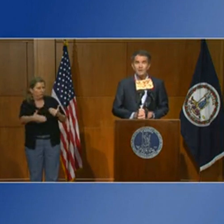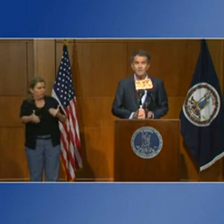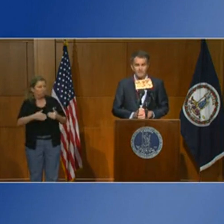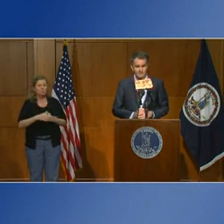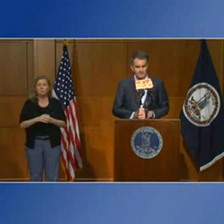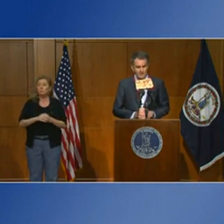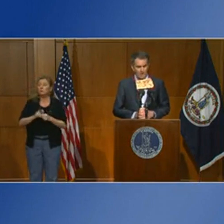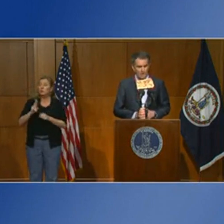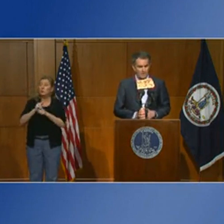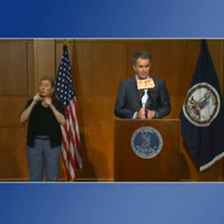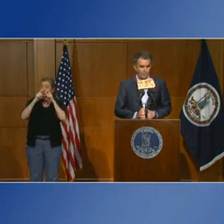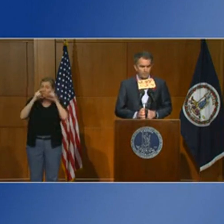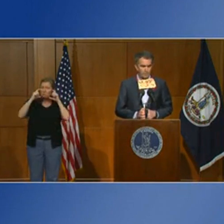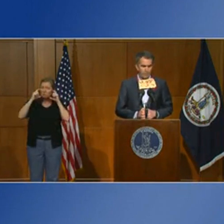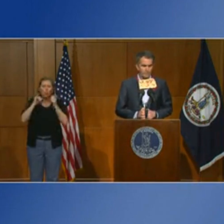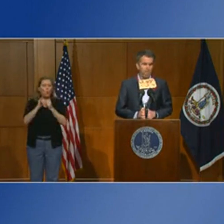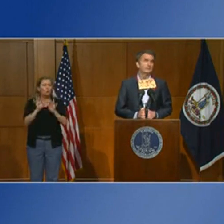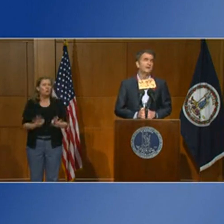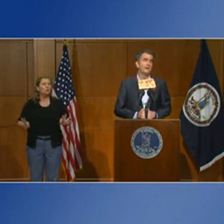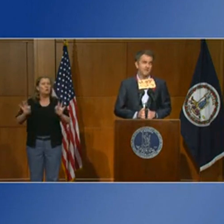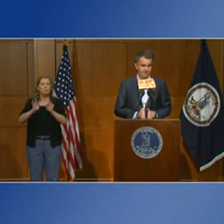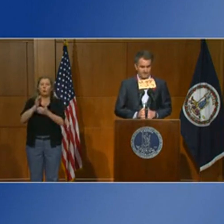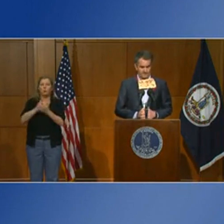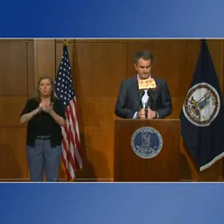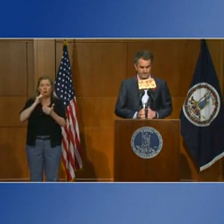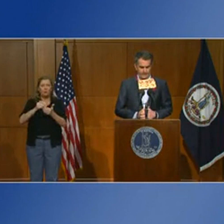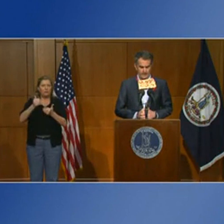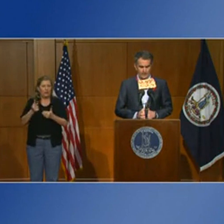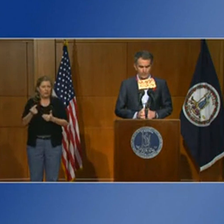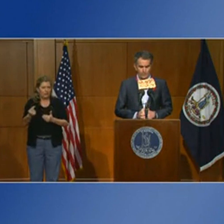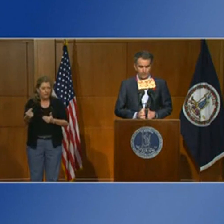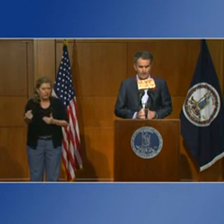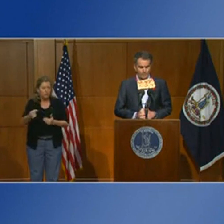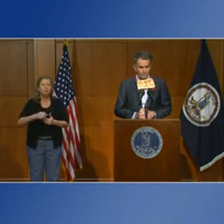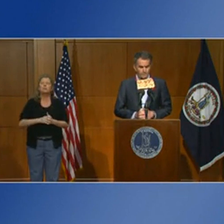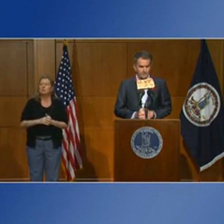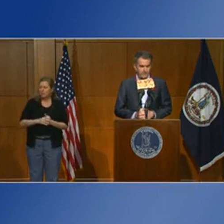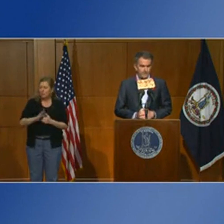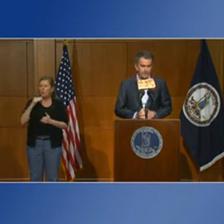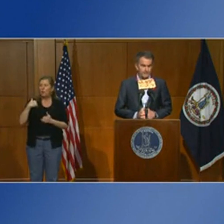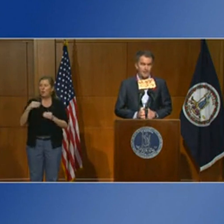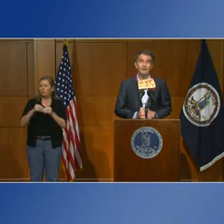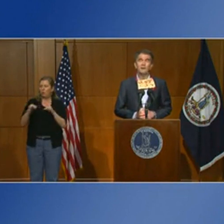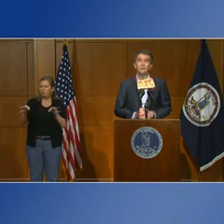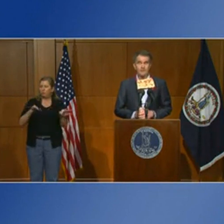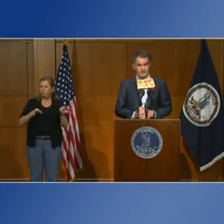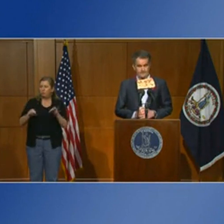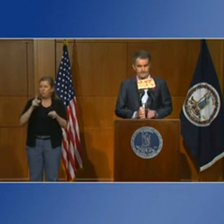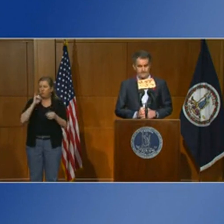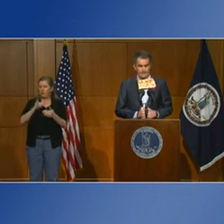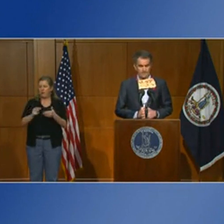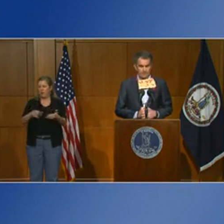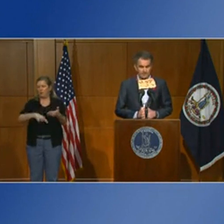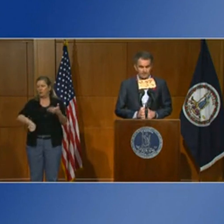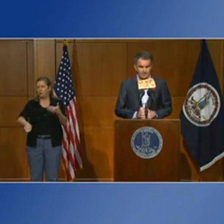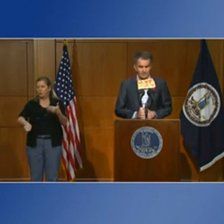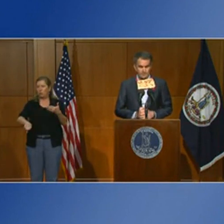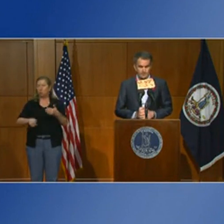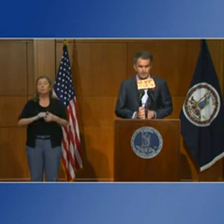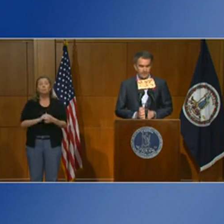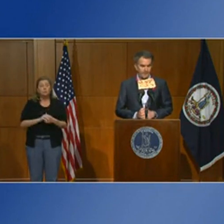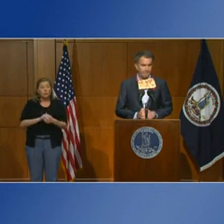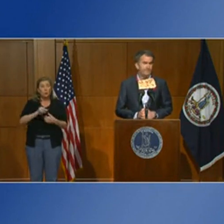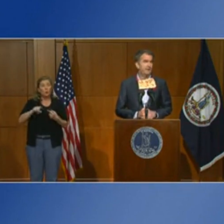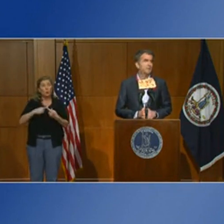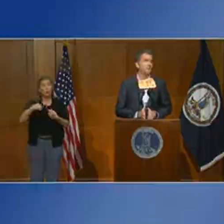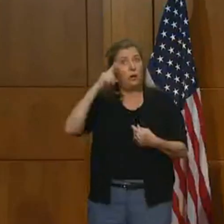Face coverings are an important part of the next steps, and we will have more to say about that next week, especially as we